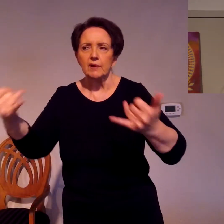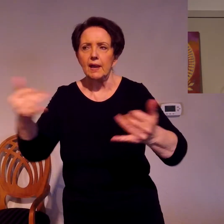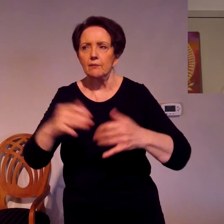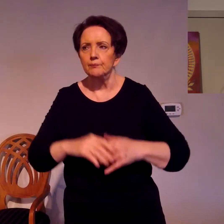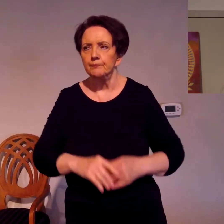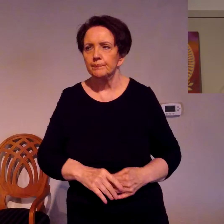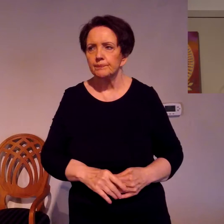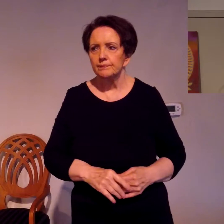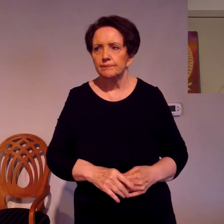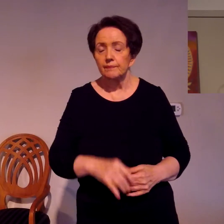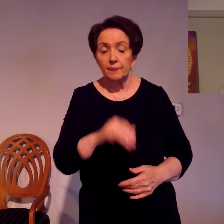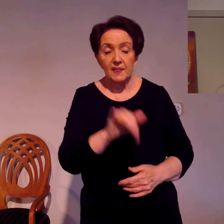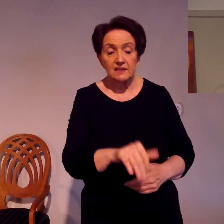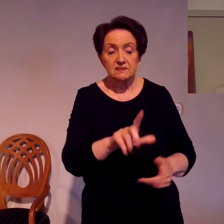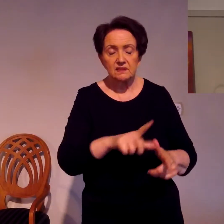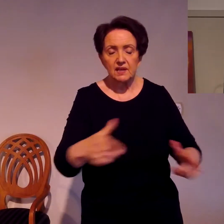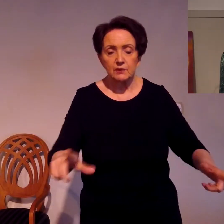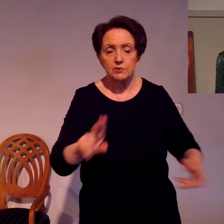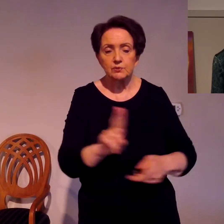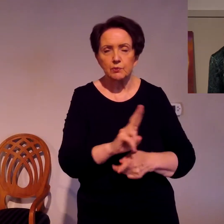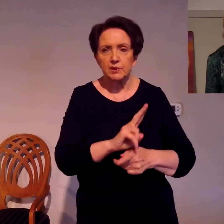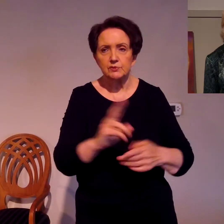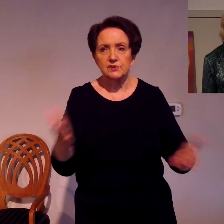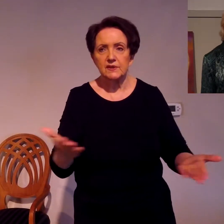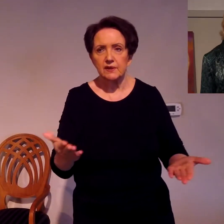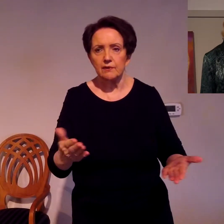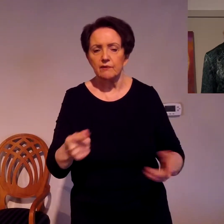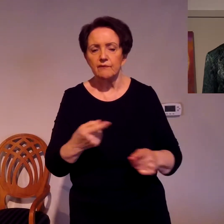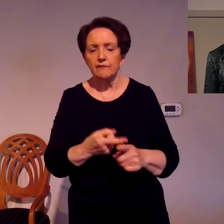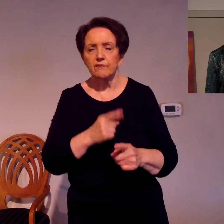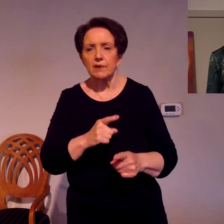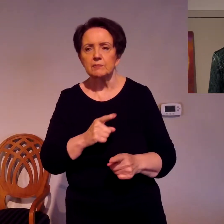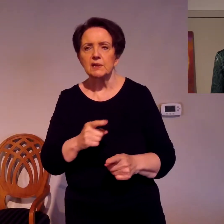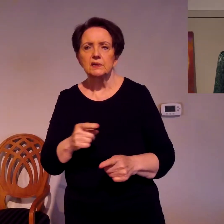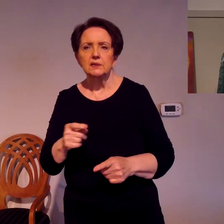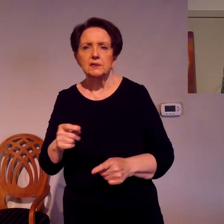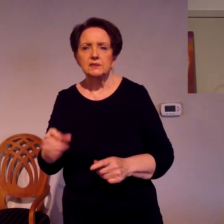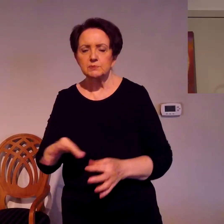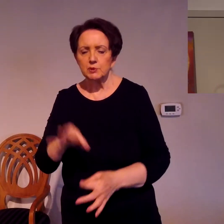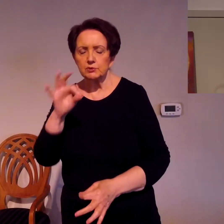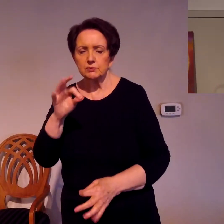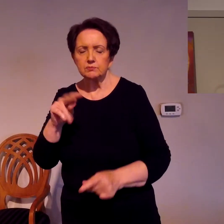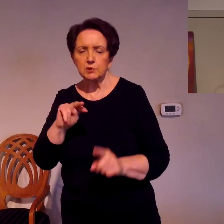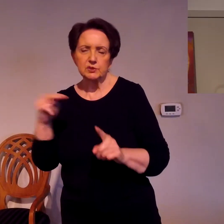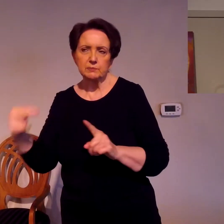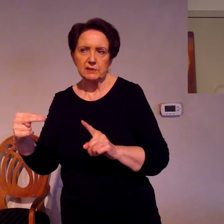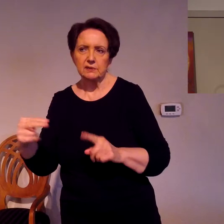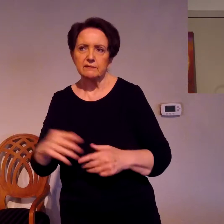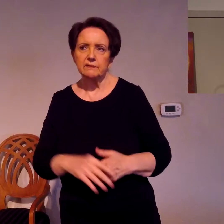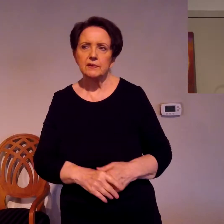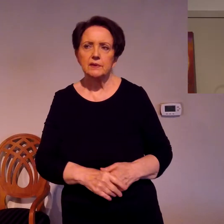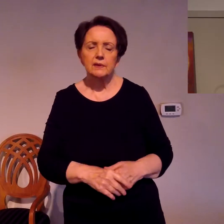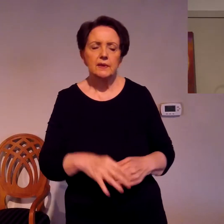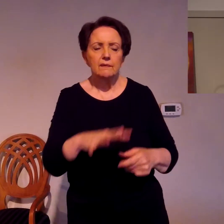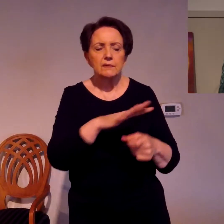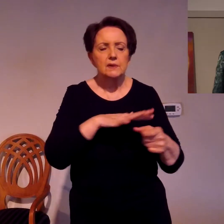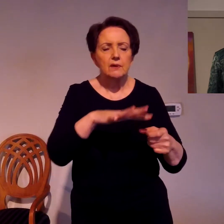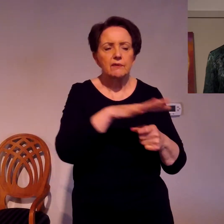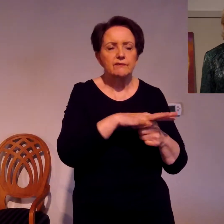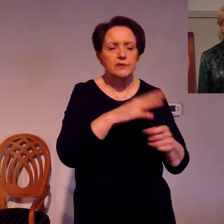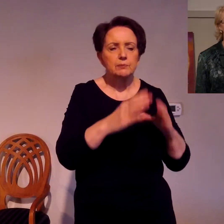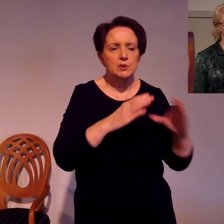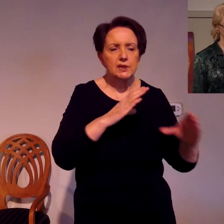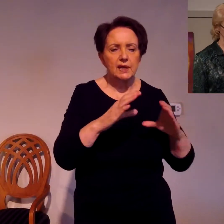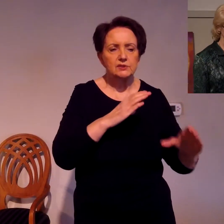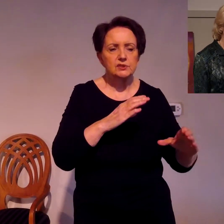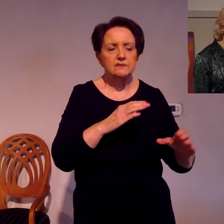use here from a spiritual, metaphysical point of view. In the psychological realm, in the realm of communication, this is called the ladder